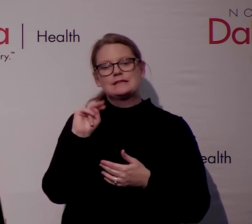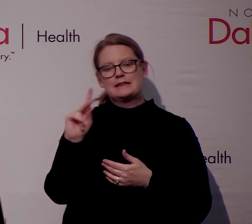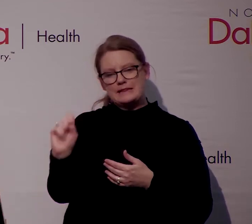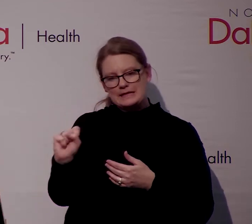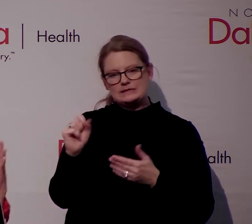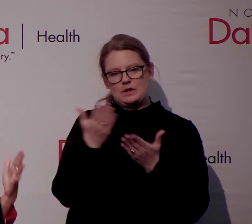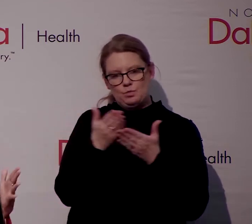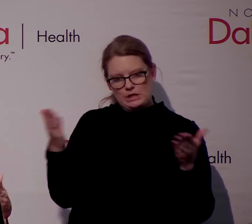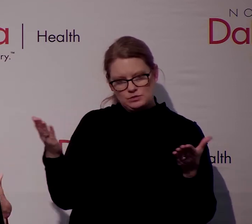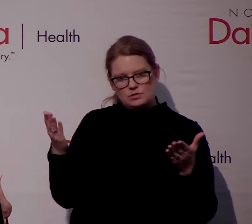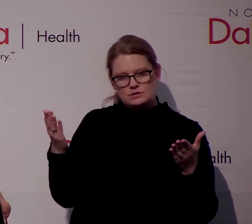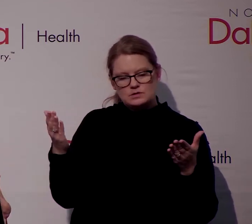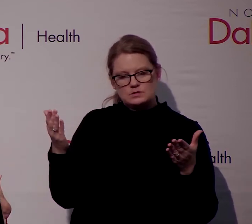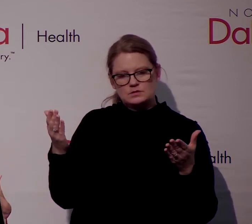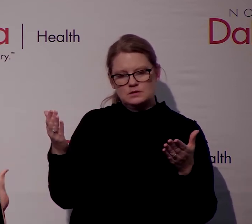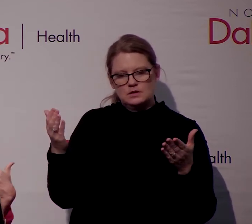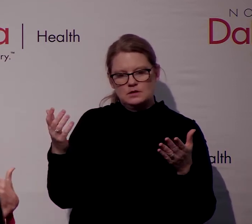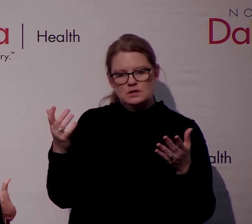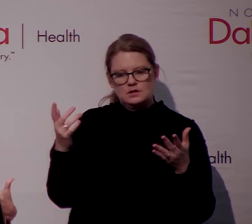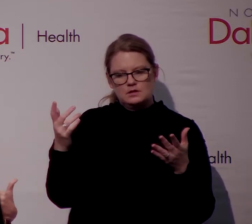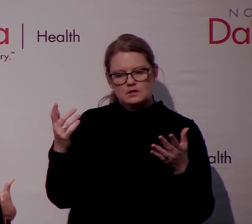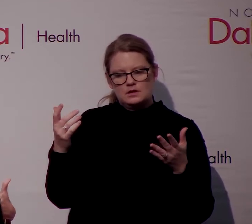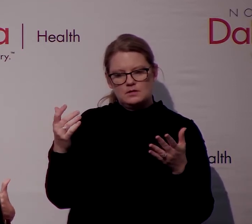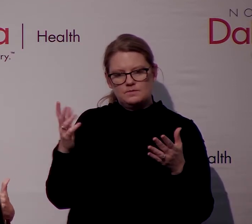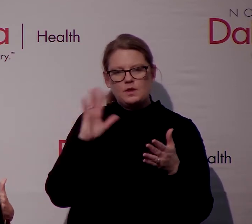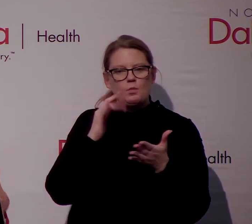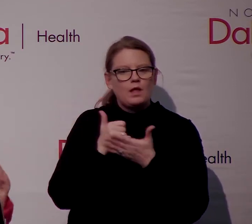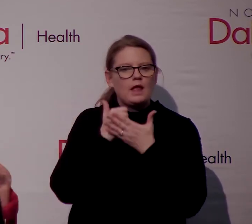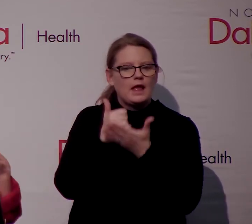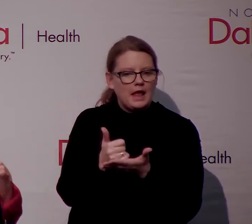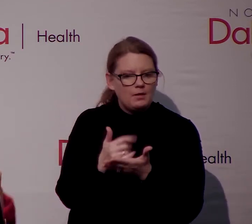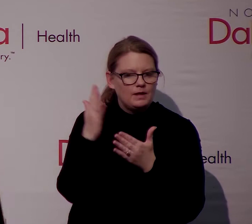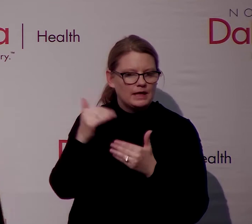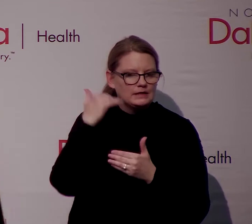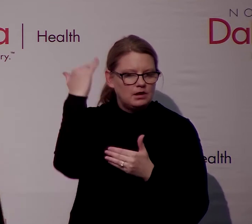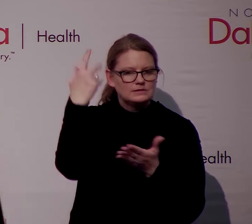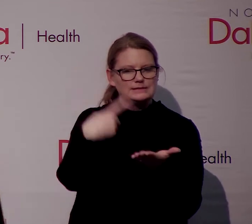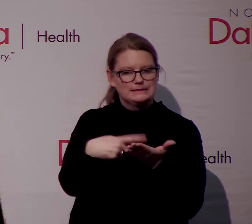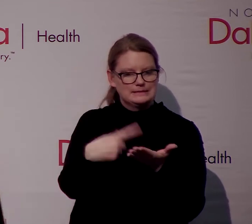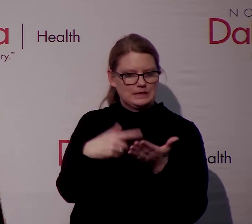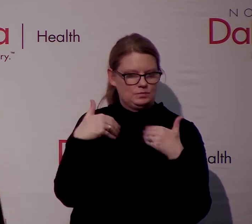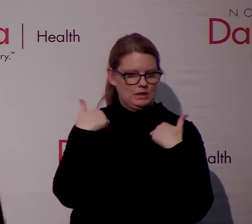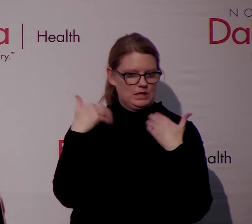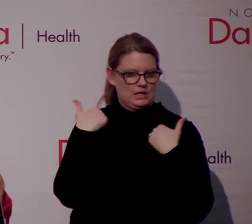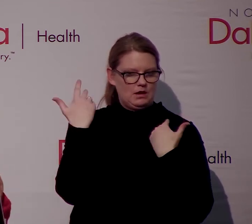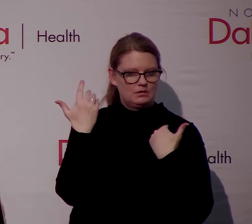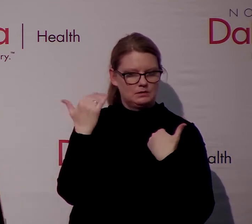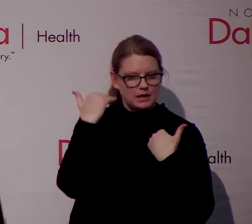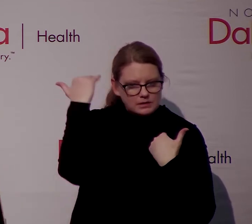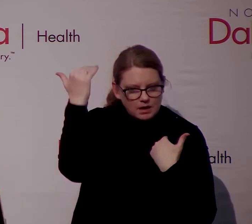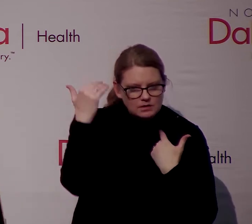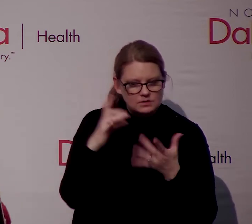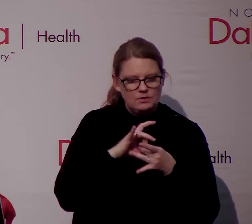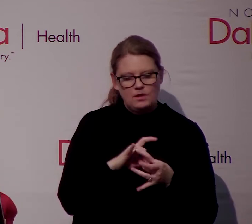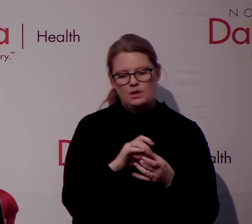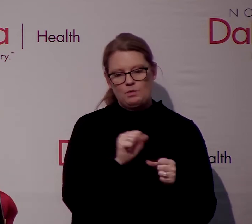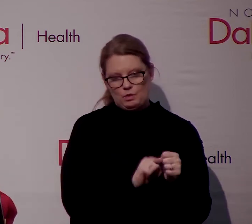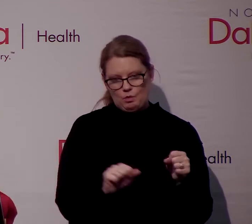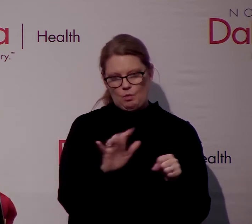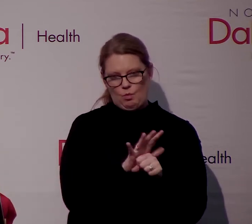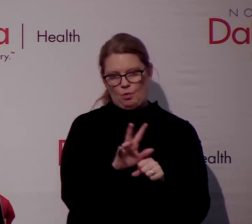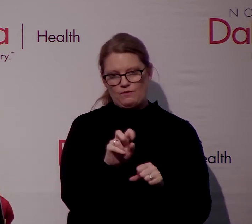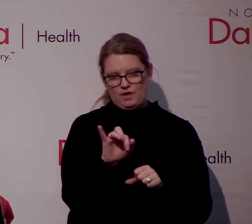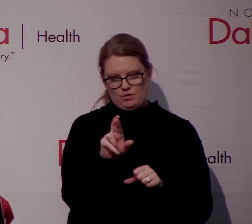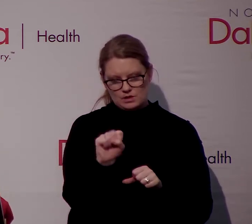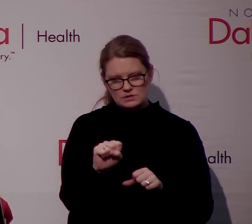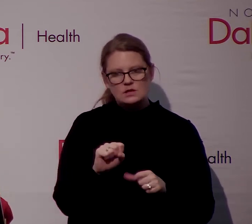resources that help adults talk to young children about coronavirus, to talk to young adults about coronavirus. And